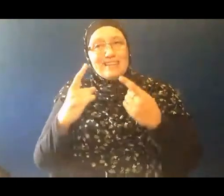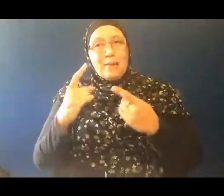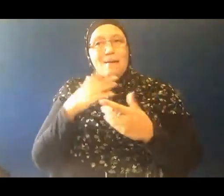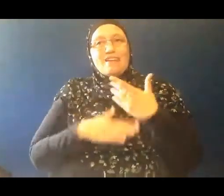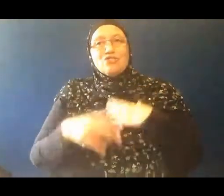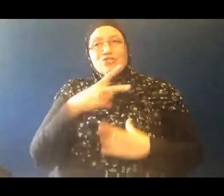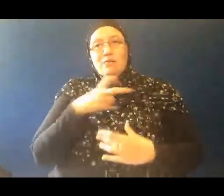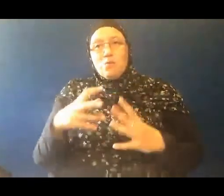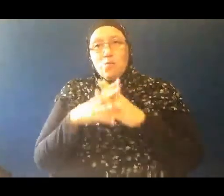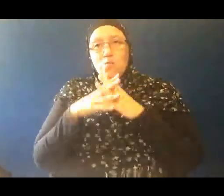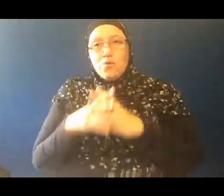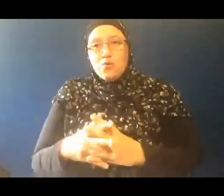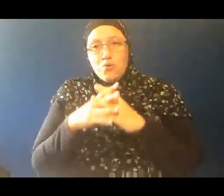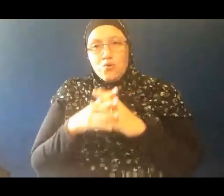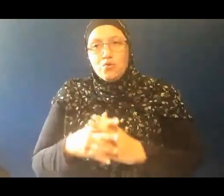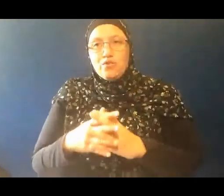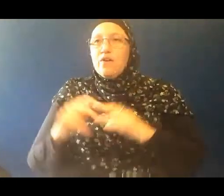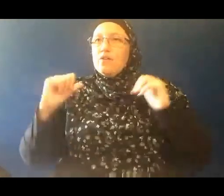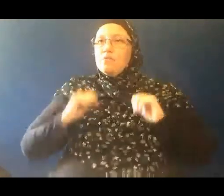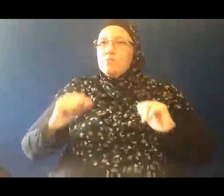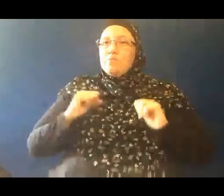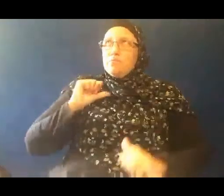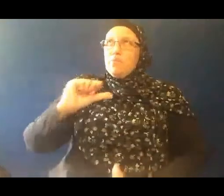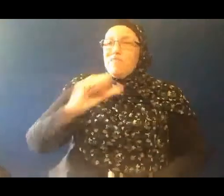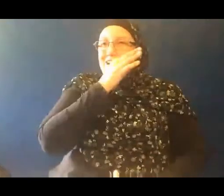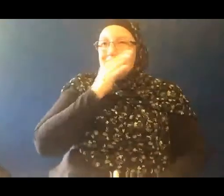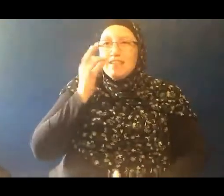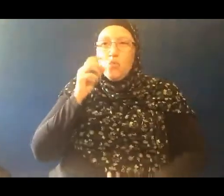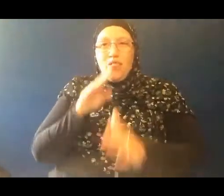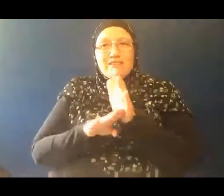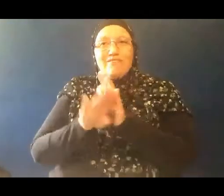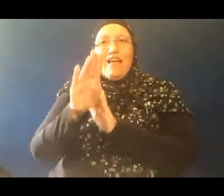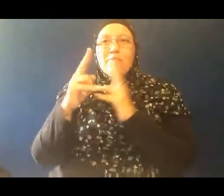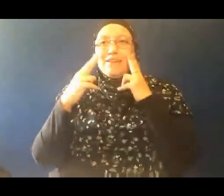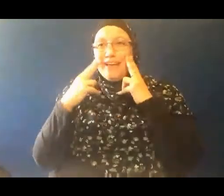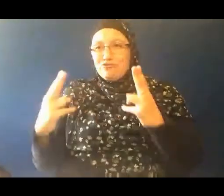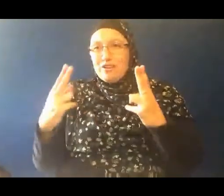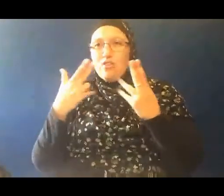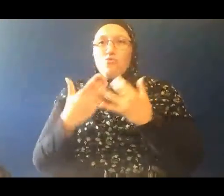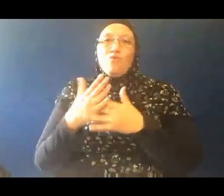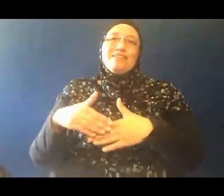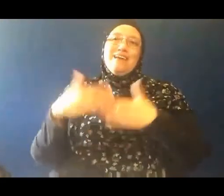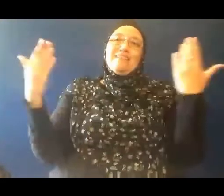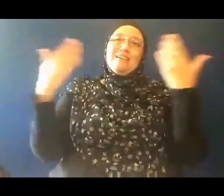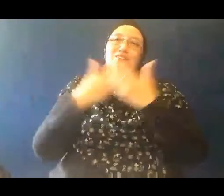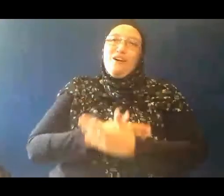Practice fasting, you will develop your patience naturally during the days, during the nights, and so forth.